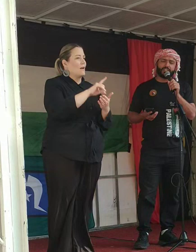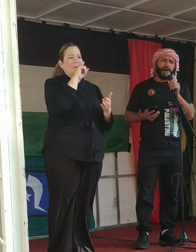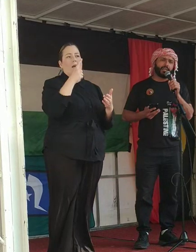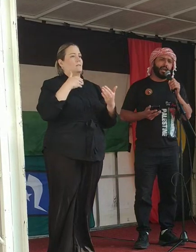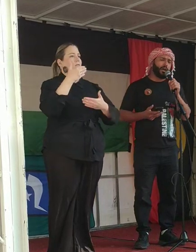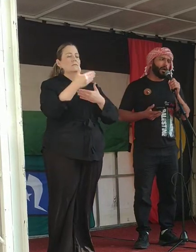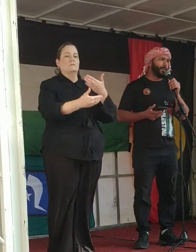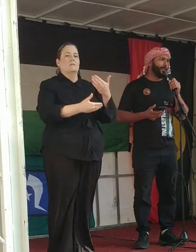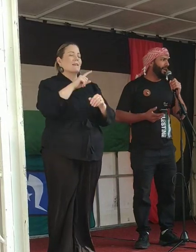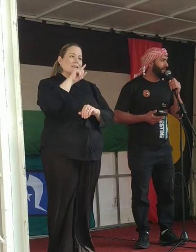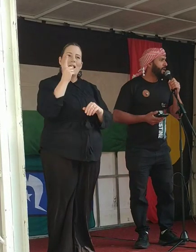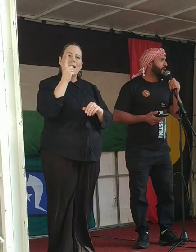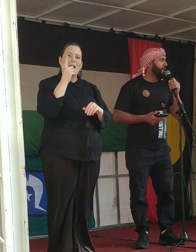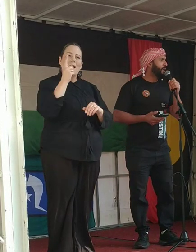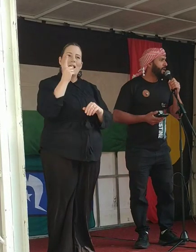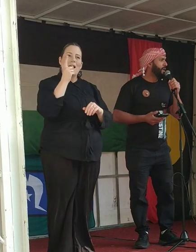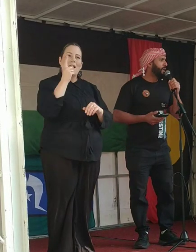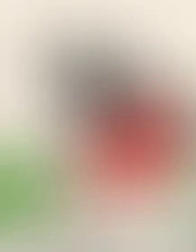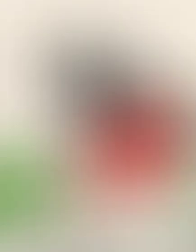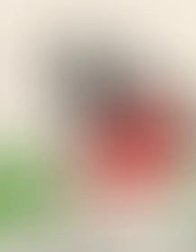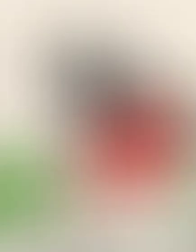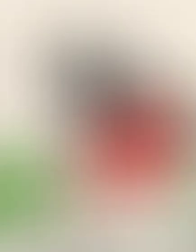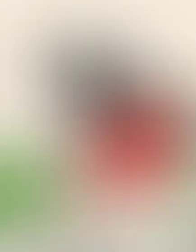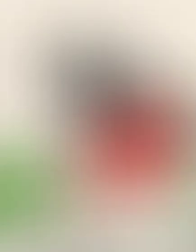A genocide cannot operate.